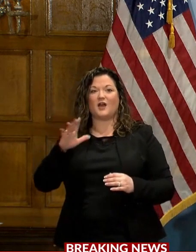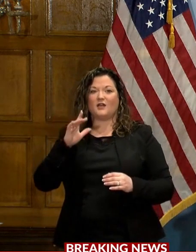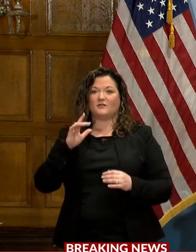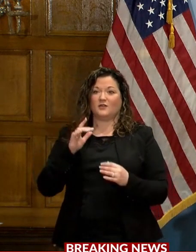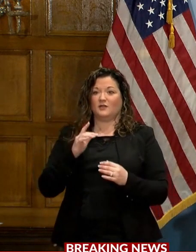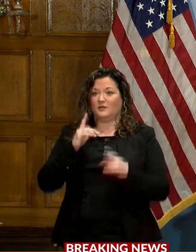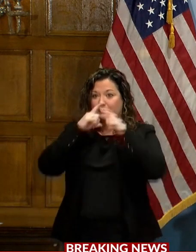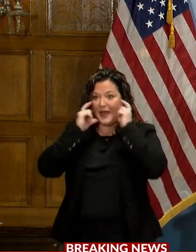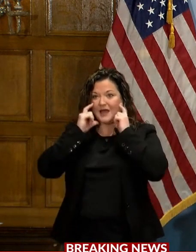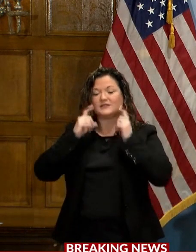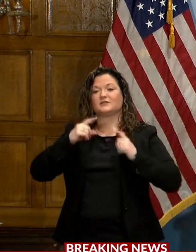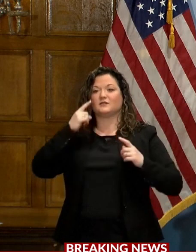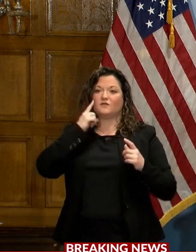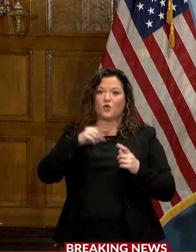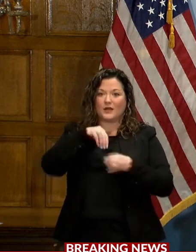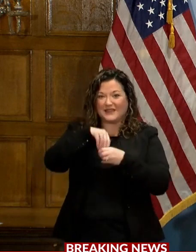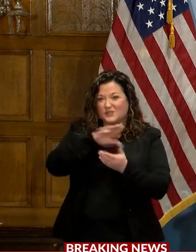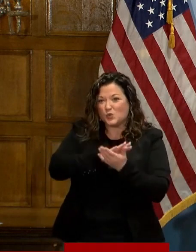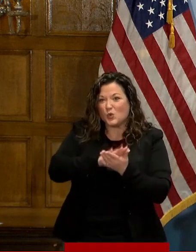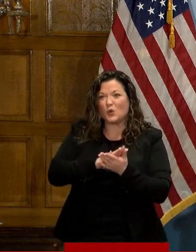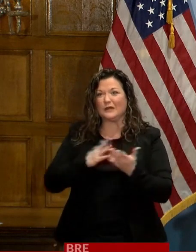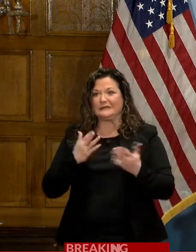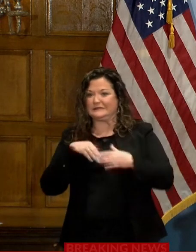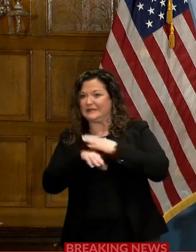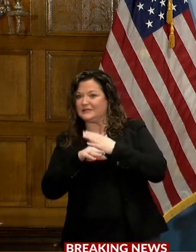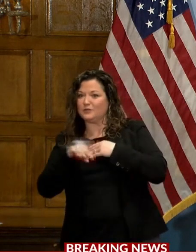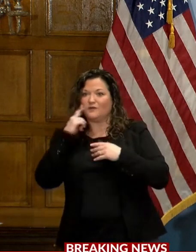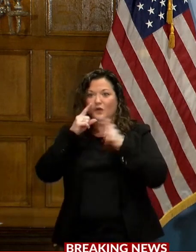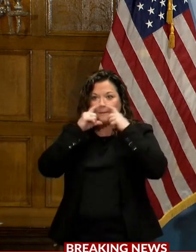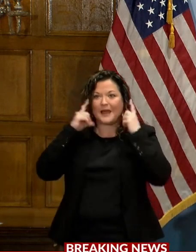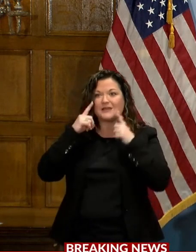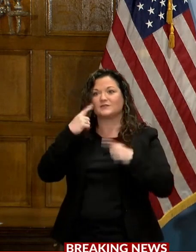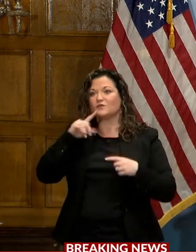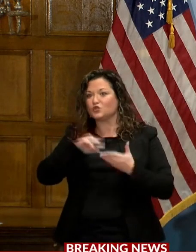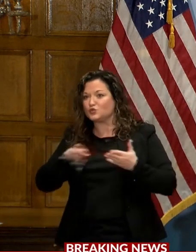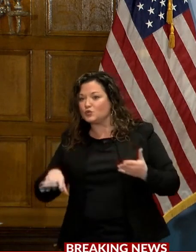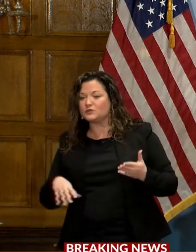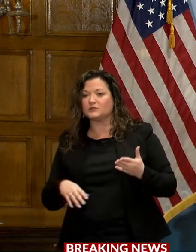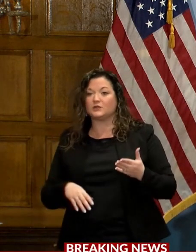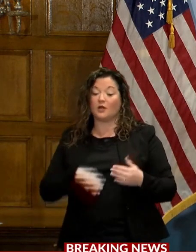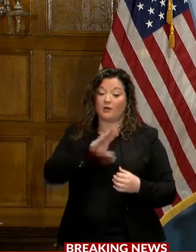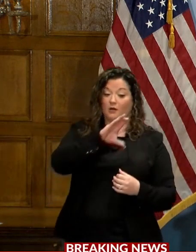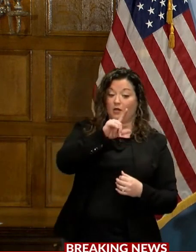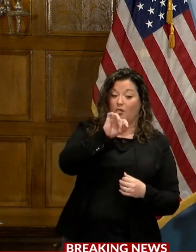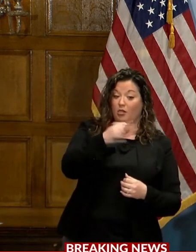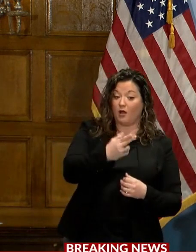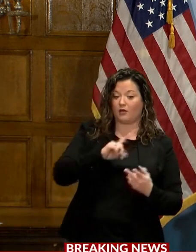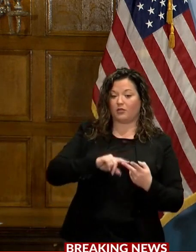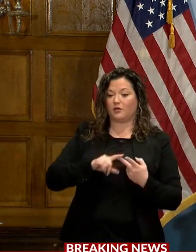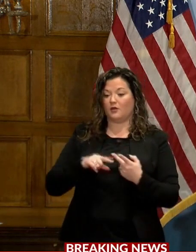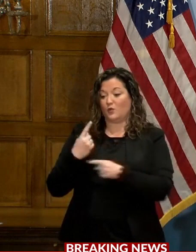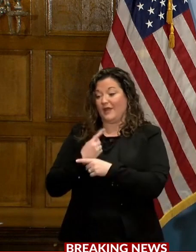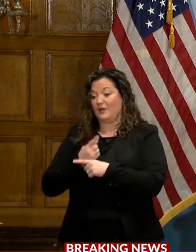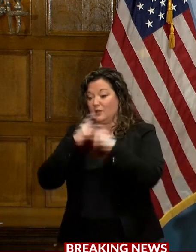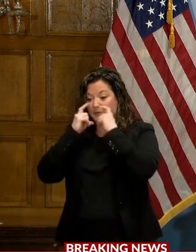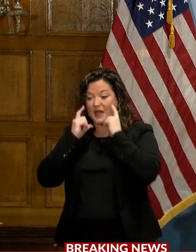accessibility of those masks to students, since regular masks and cloth masks are no longer